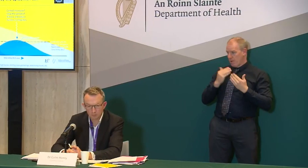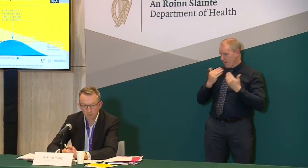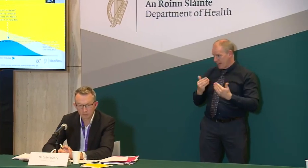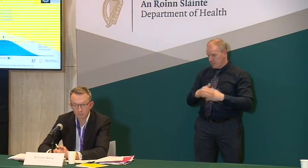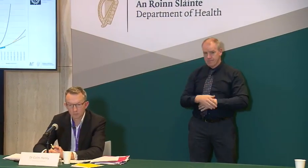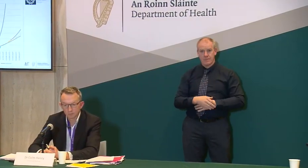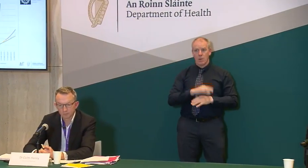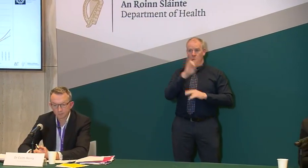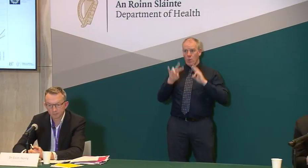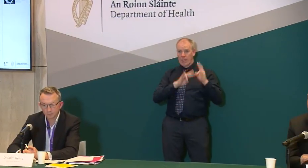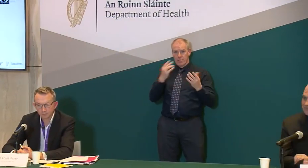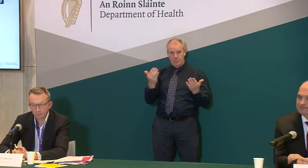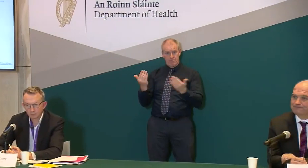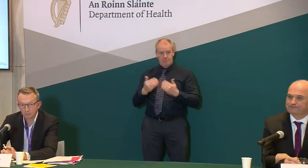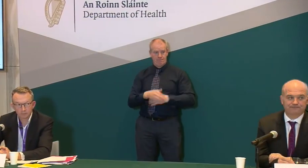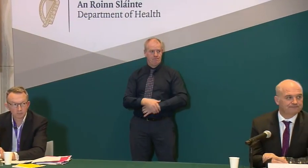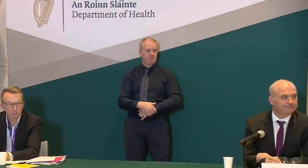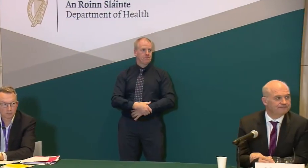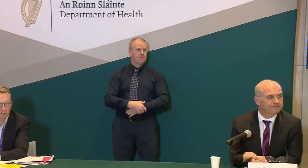We're happy now to take any questions that you may have.